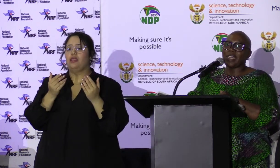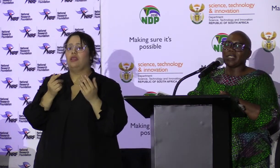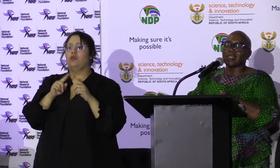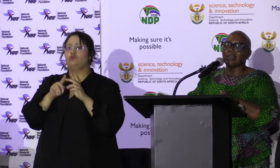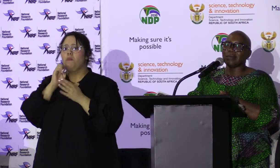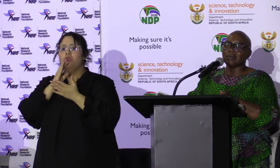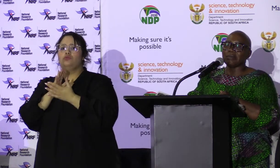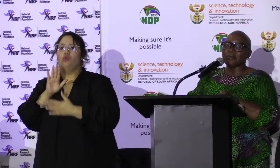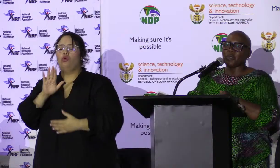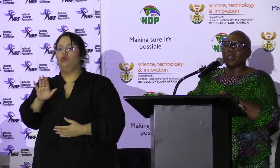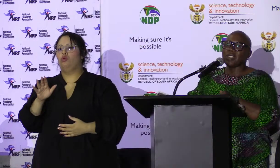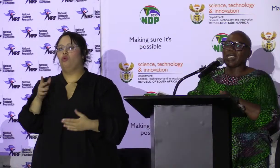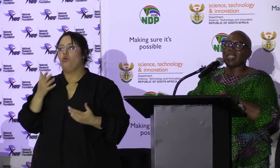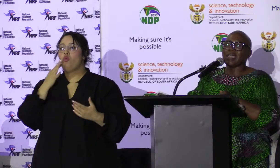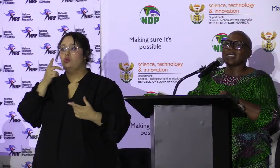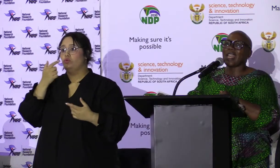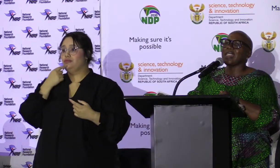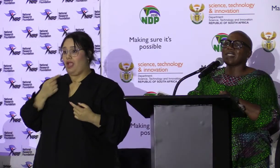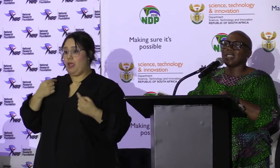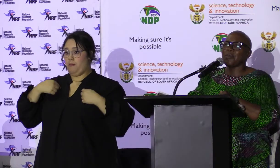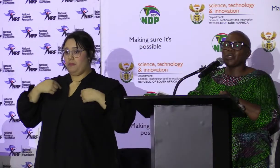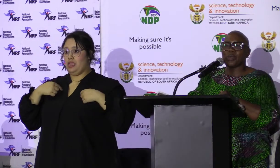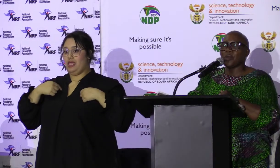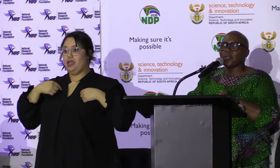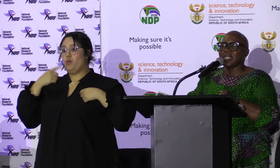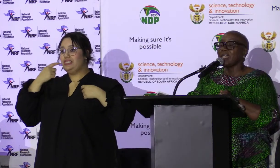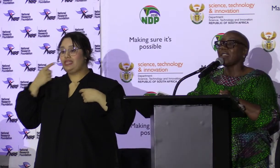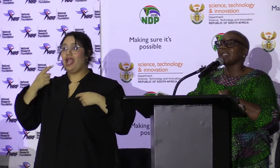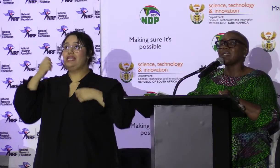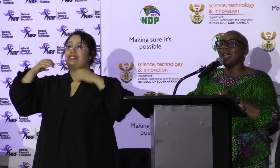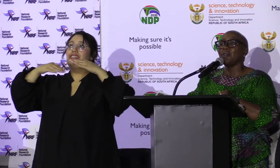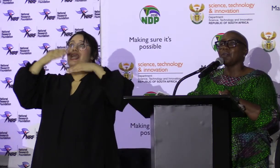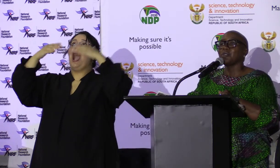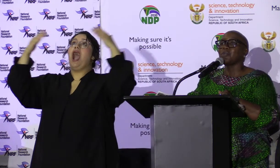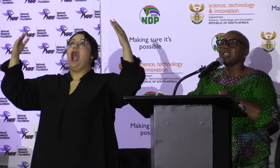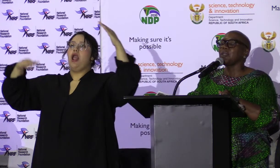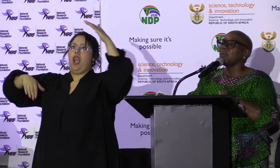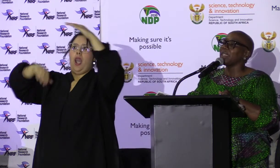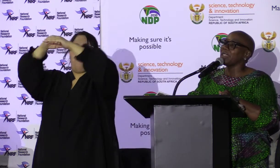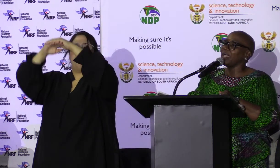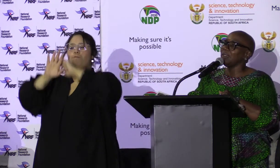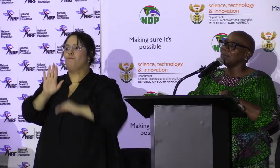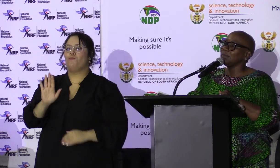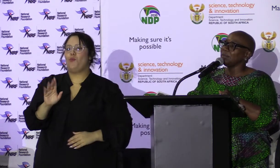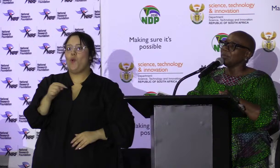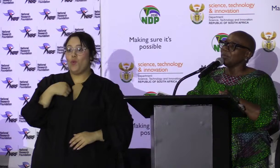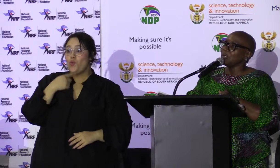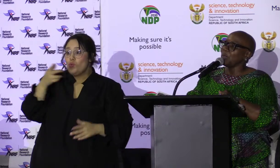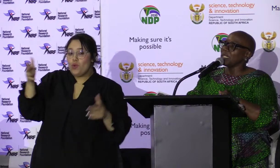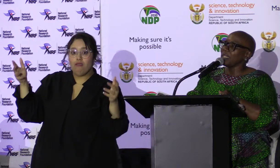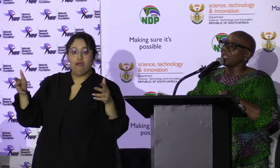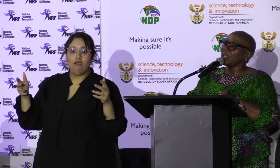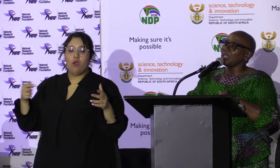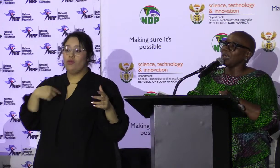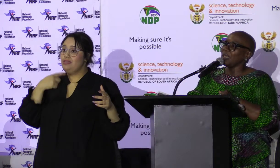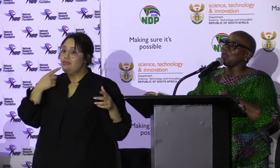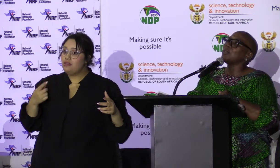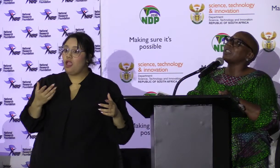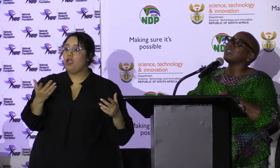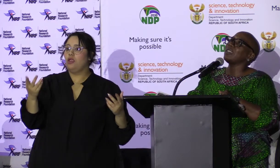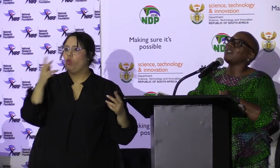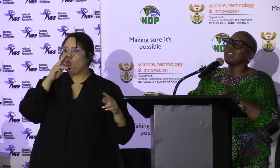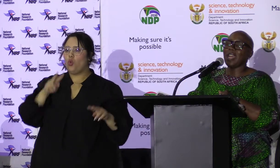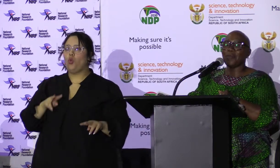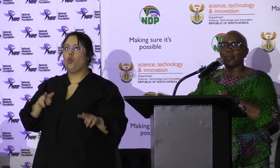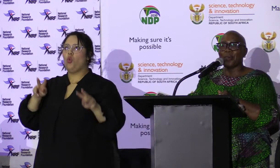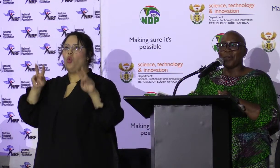make sure that when we say the sky is the limit, we no more say that now. Today you are here, we are saying,